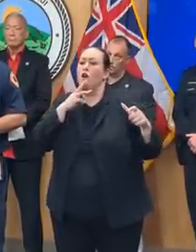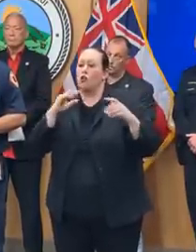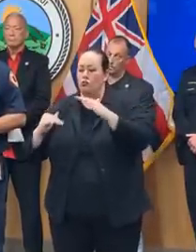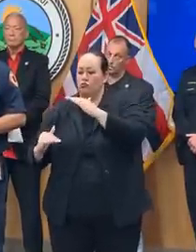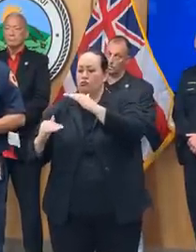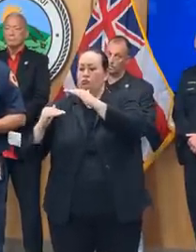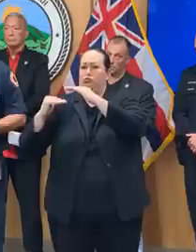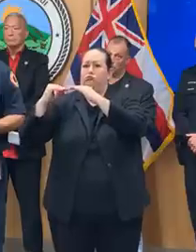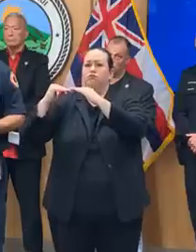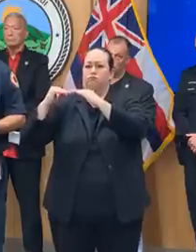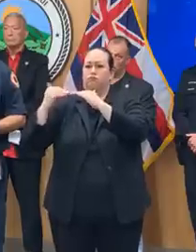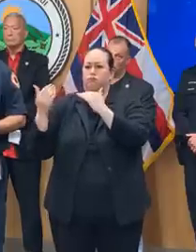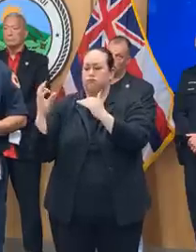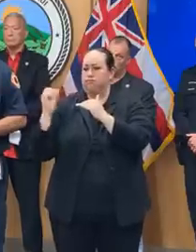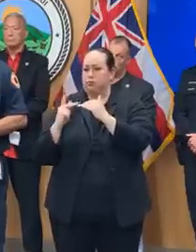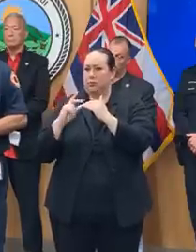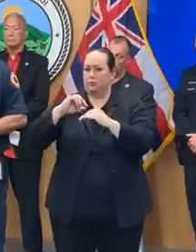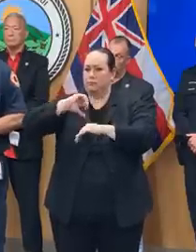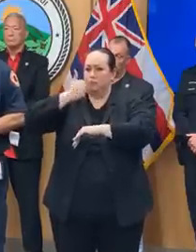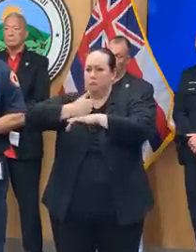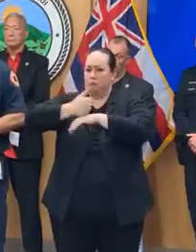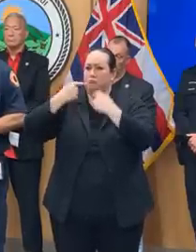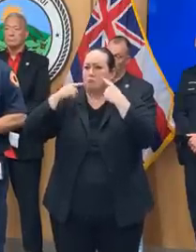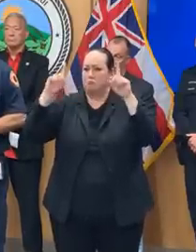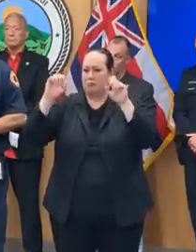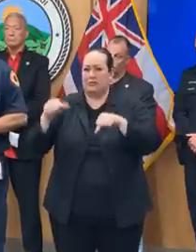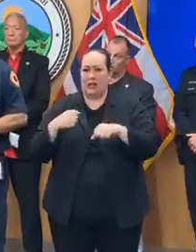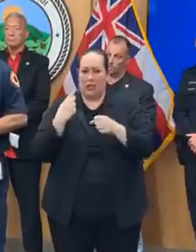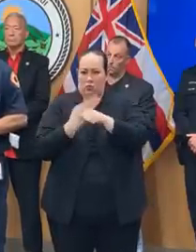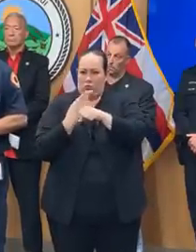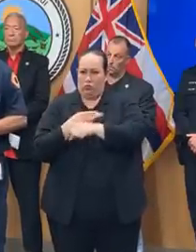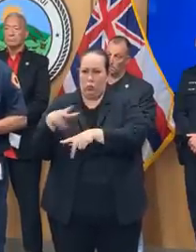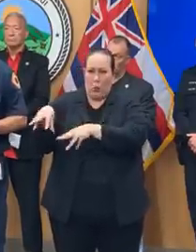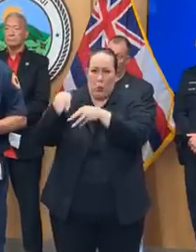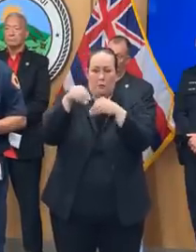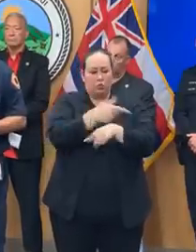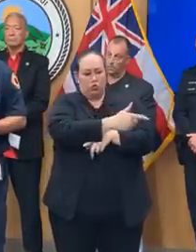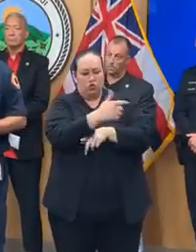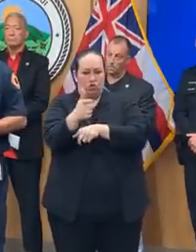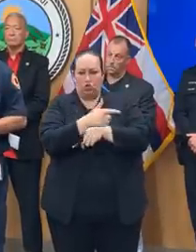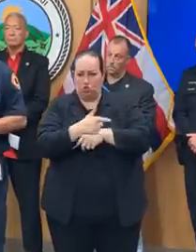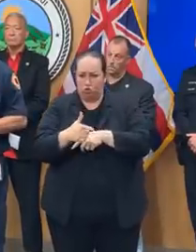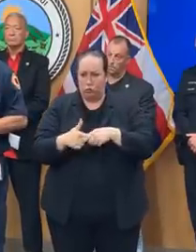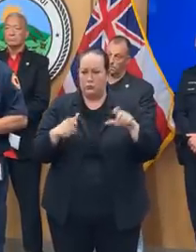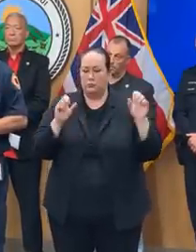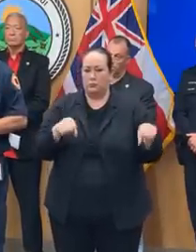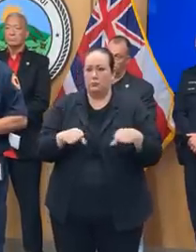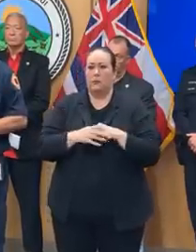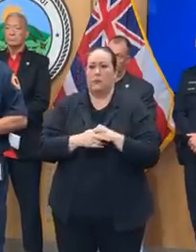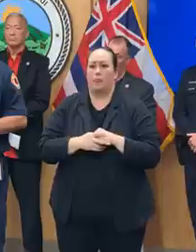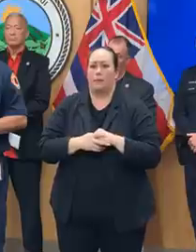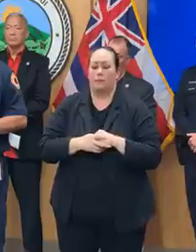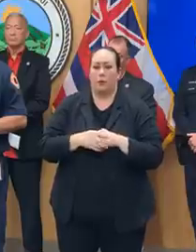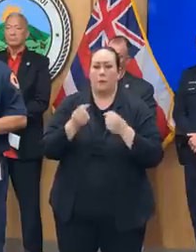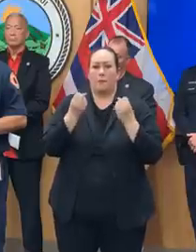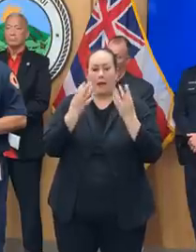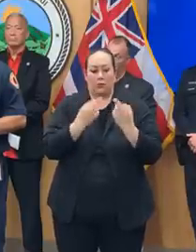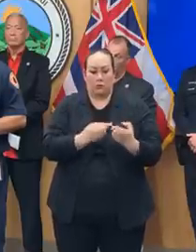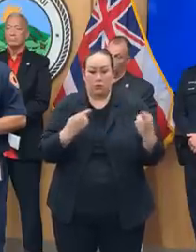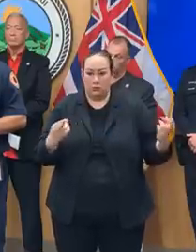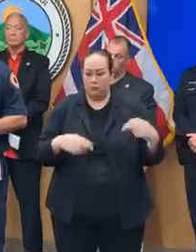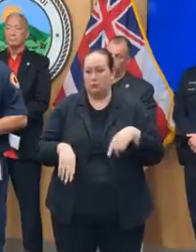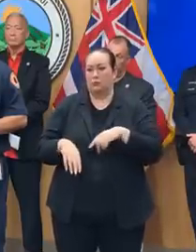able to work off of all the water systems in that area. We have several resources up there today, including the Department of Forestry